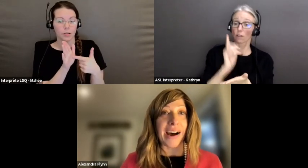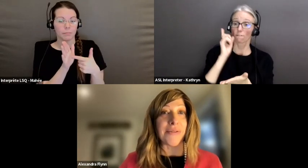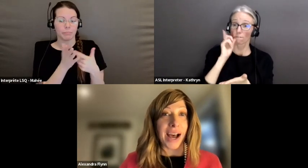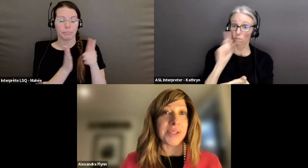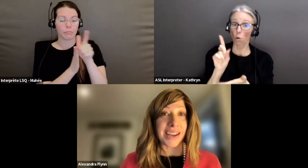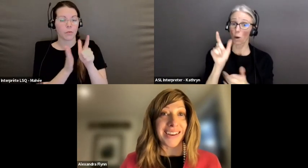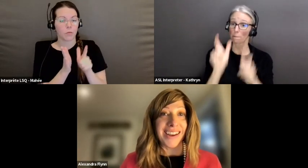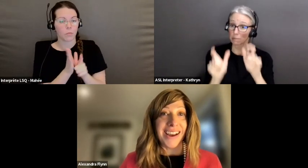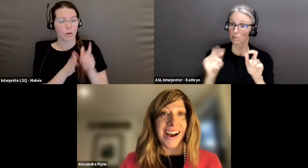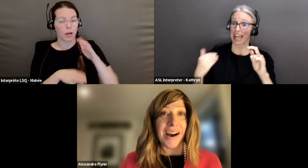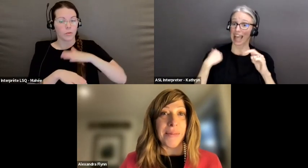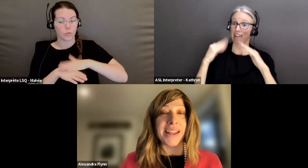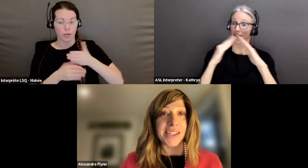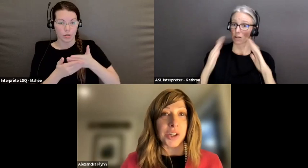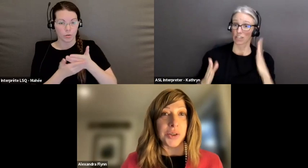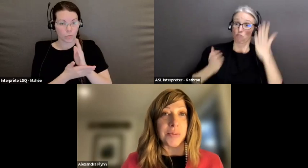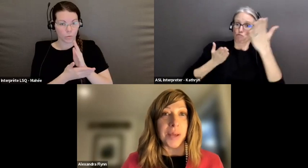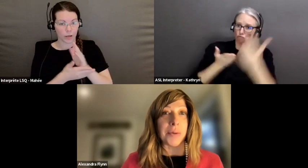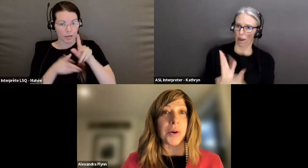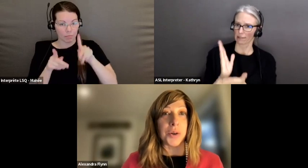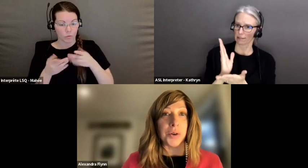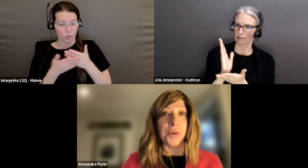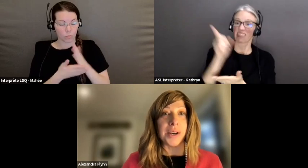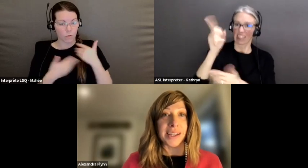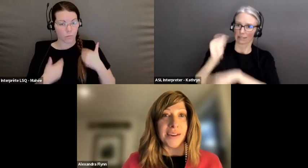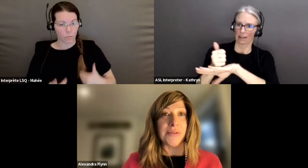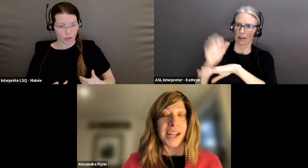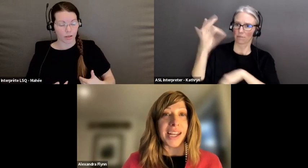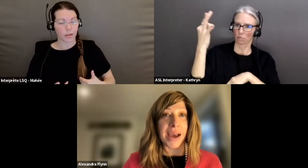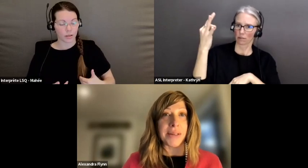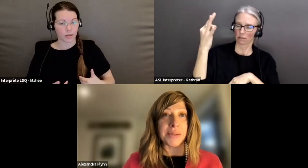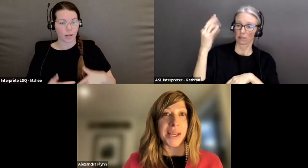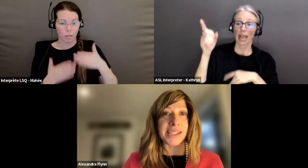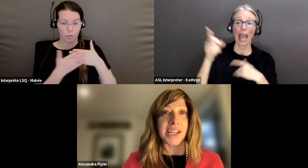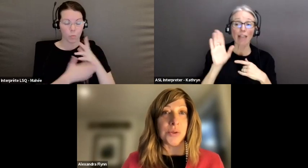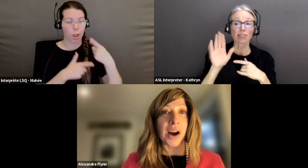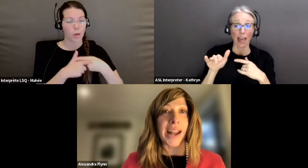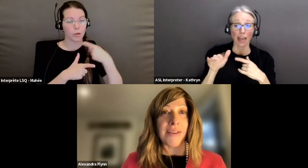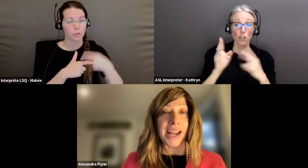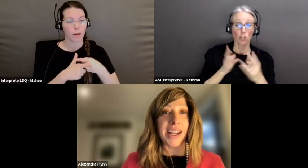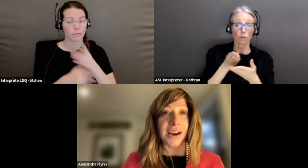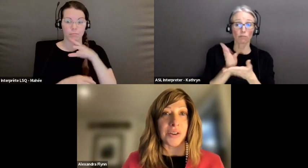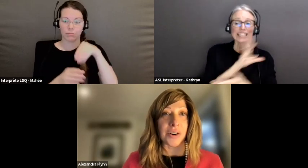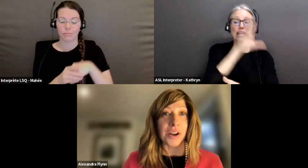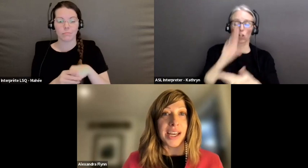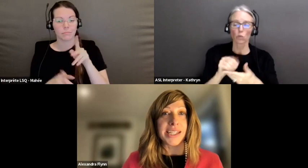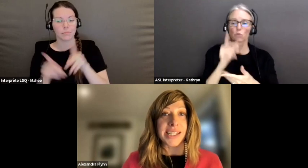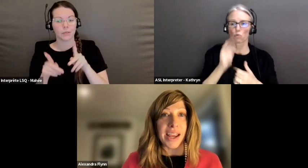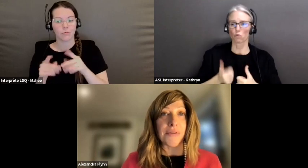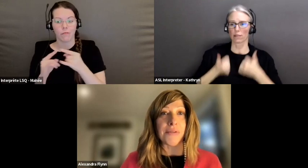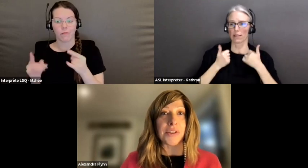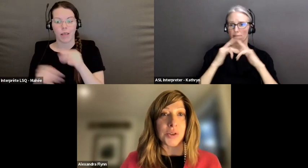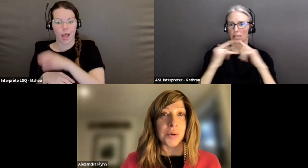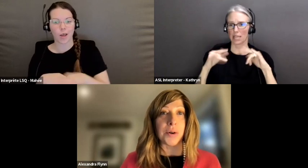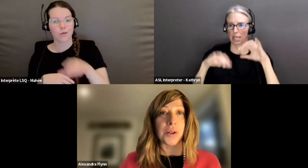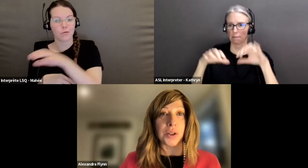to have housing. And this includes people who live in encampments because they do not have any other